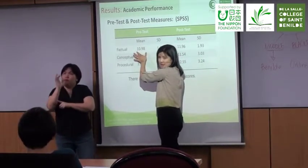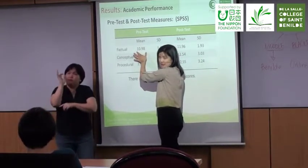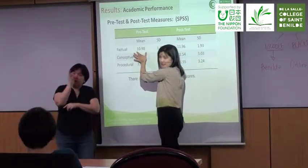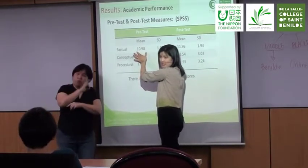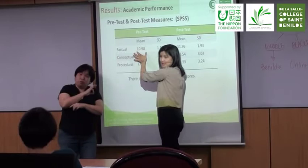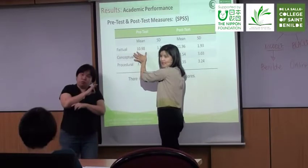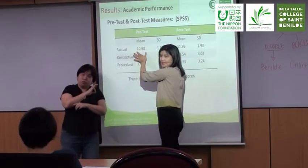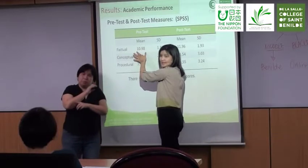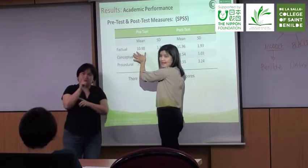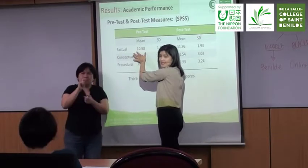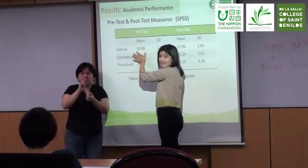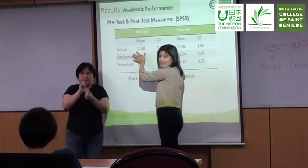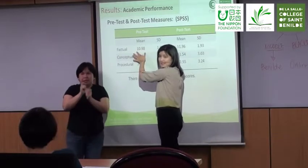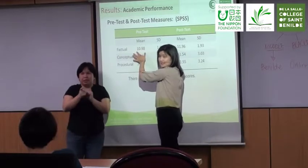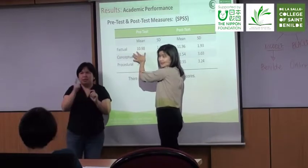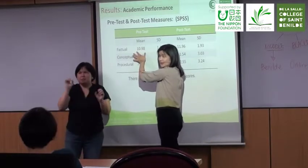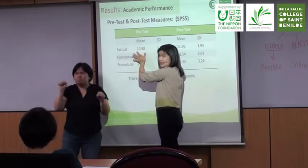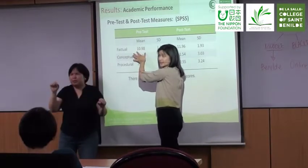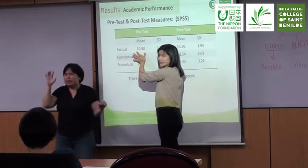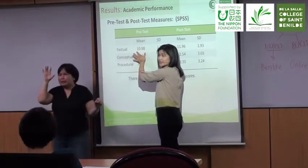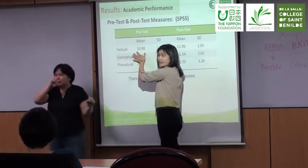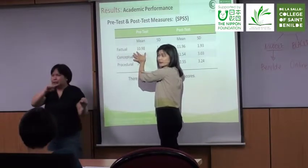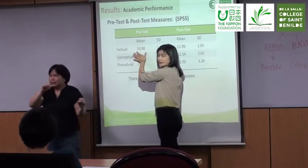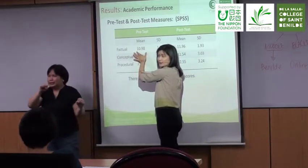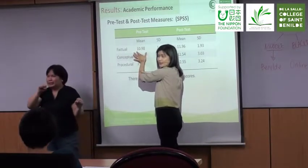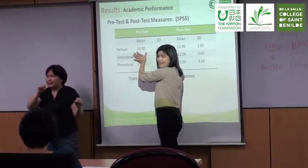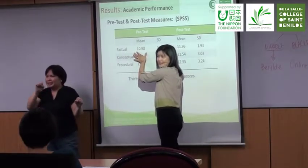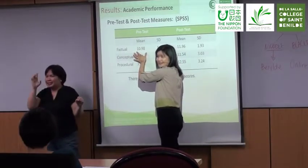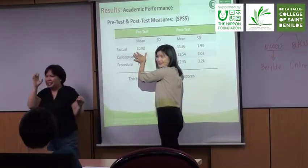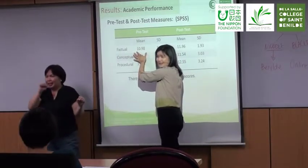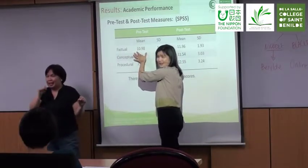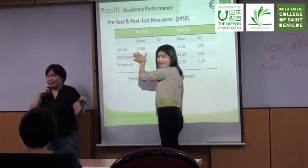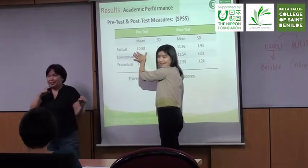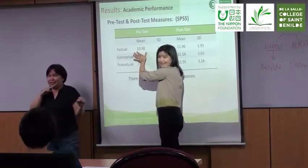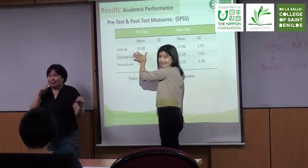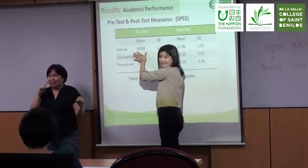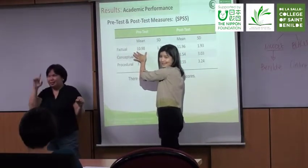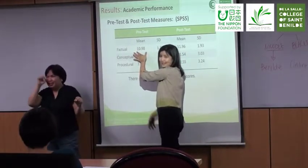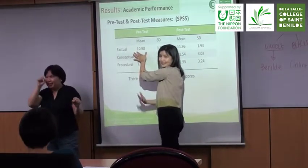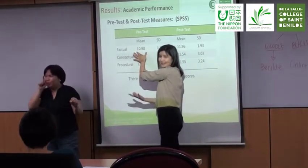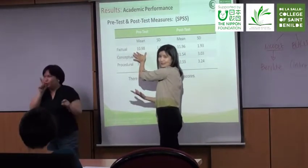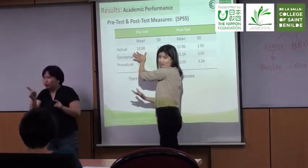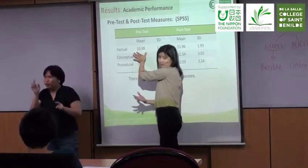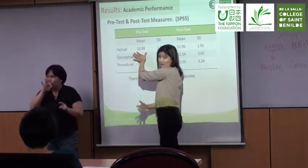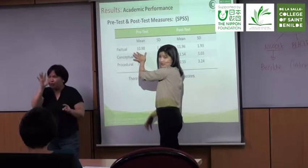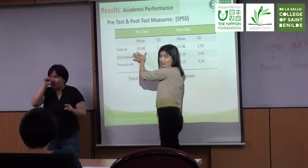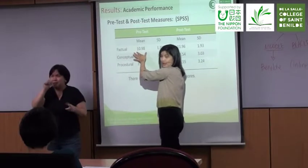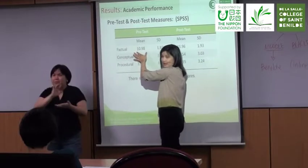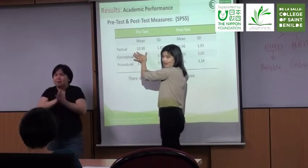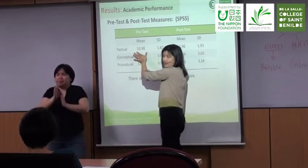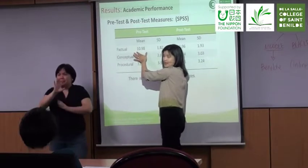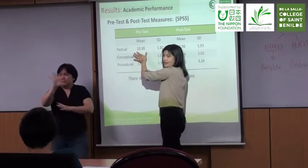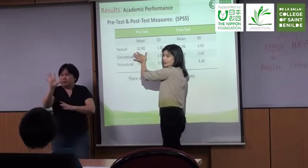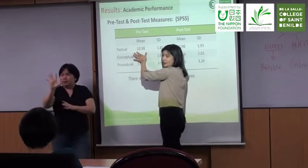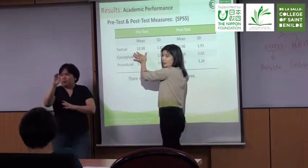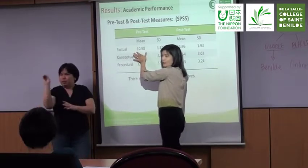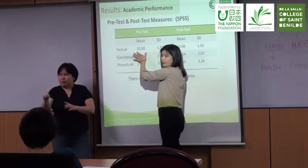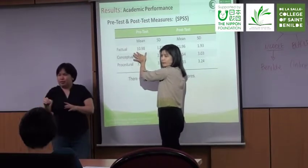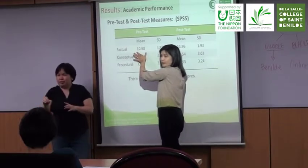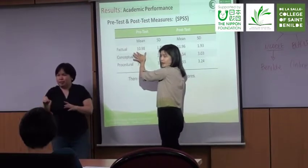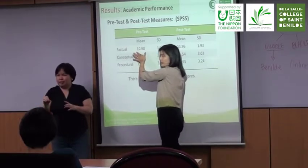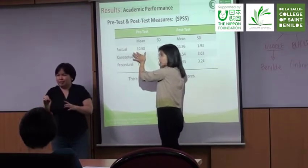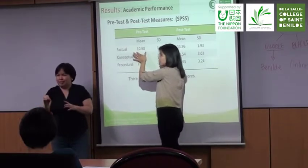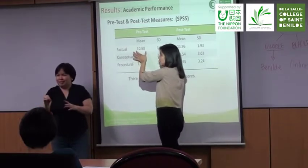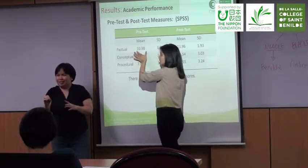answer, they can guess it, and they can get 50% correct. They can get it 50% correctly.